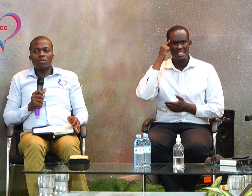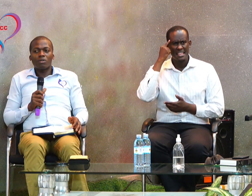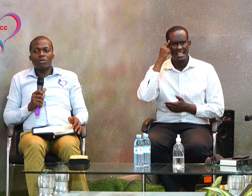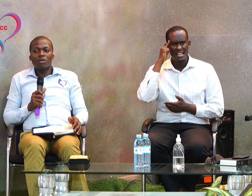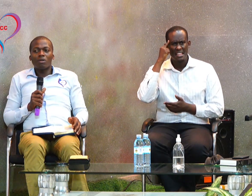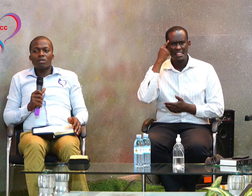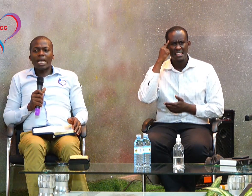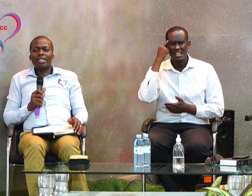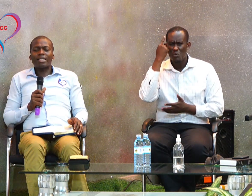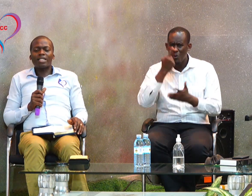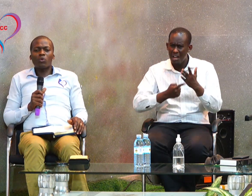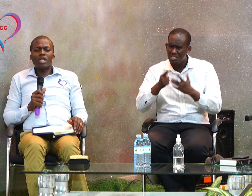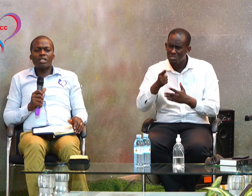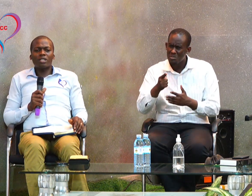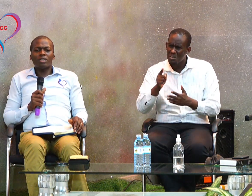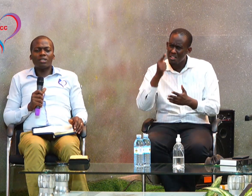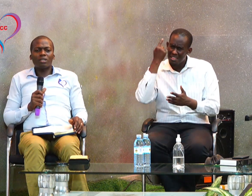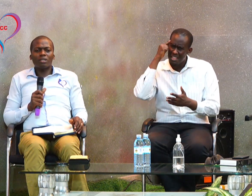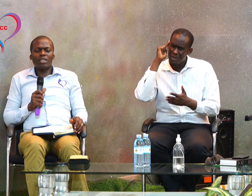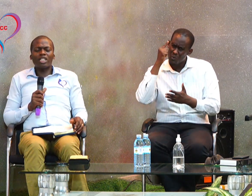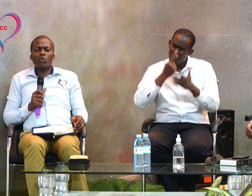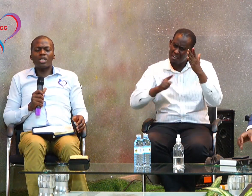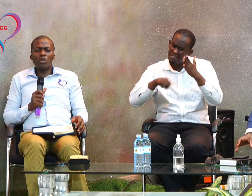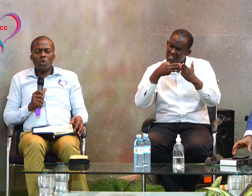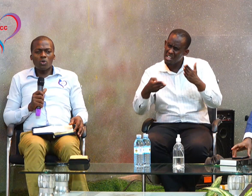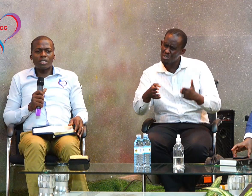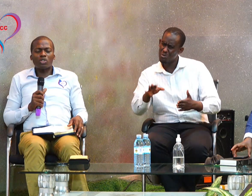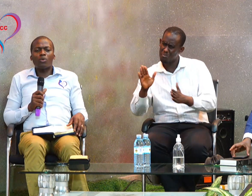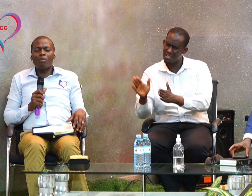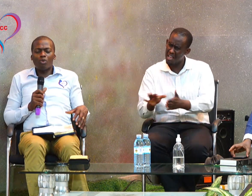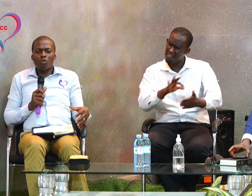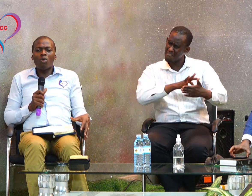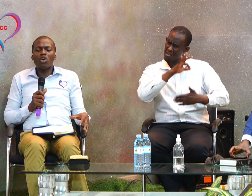your spiritual life? That just happens. Paul is